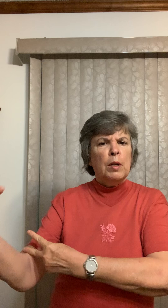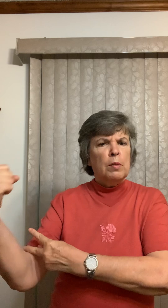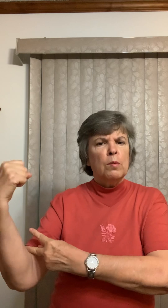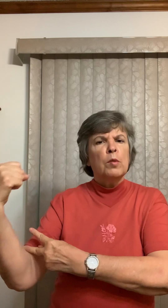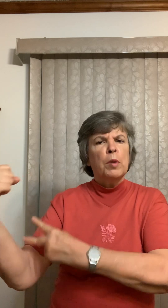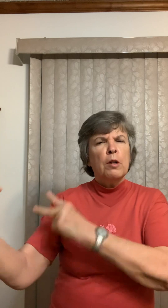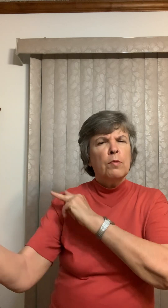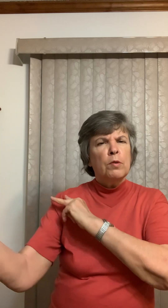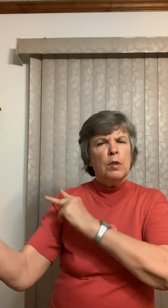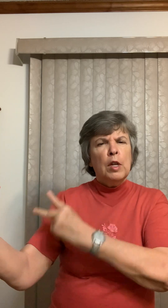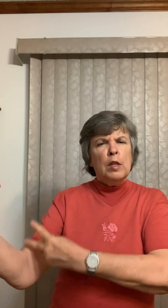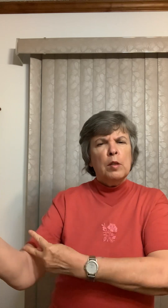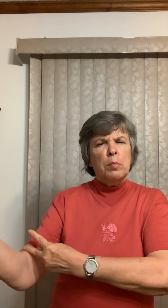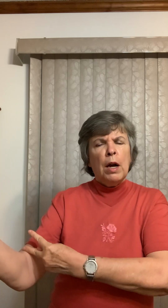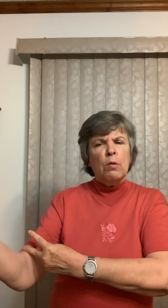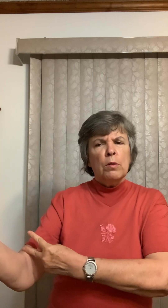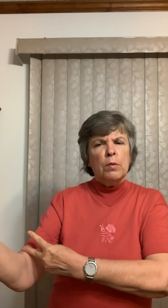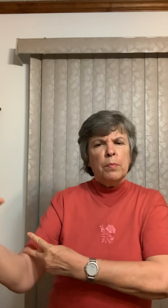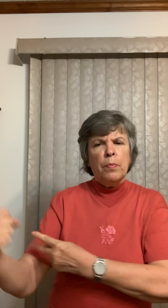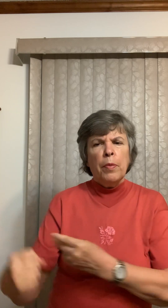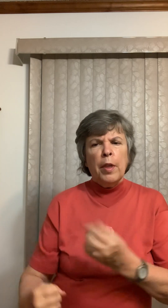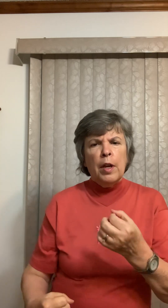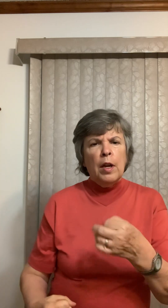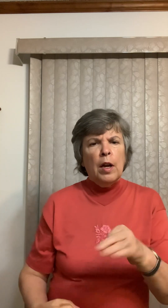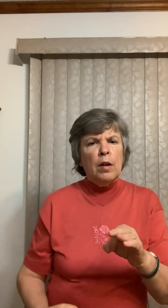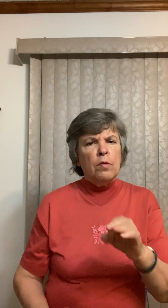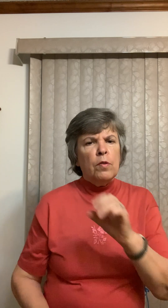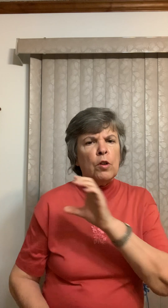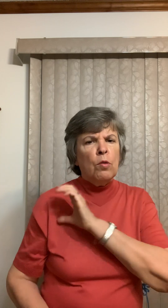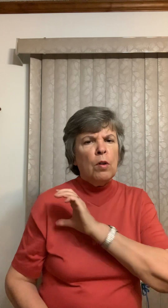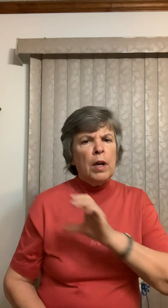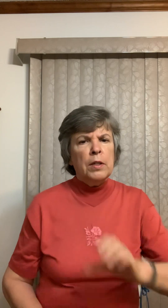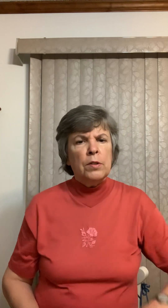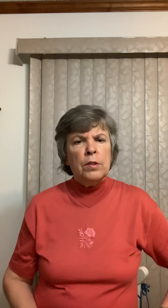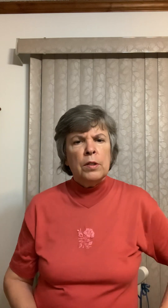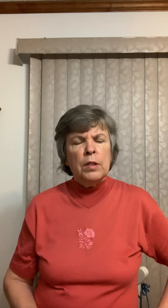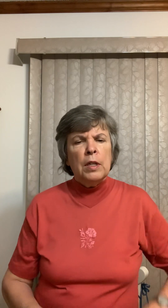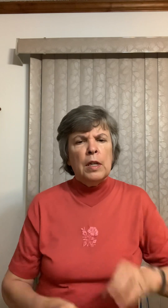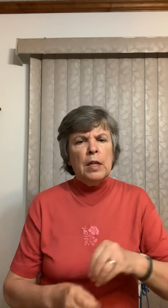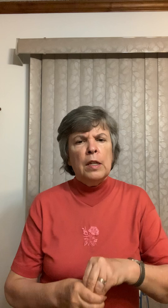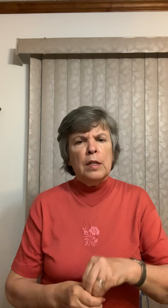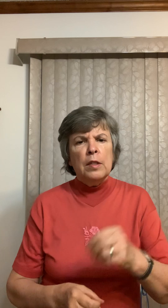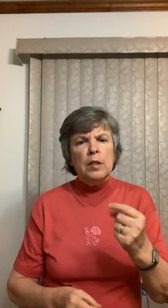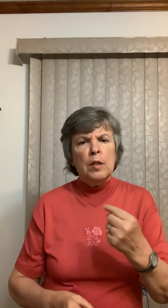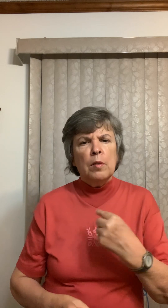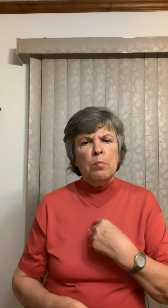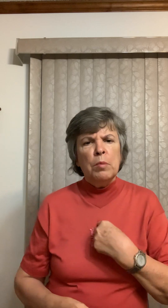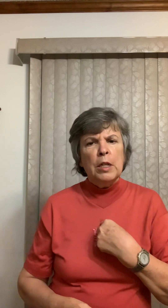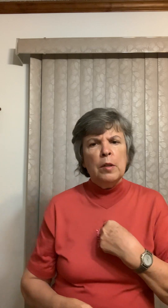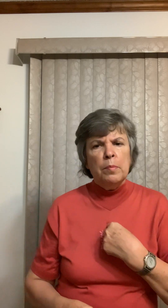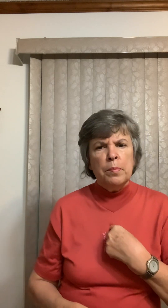are real powerful. The power of Christ in me.